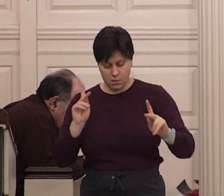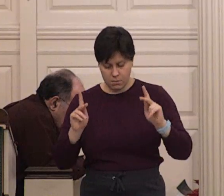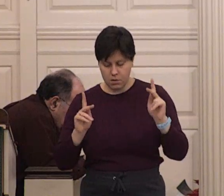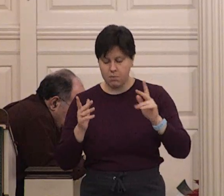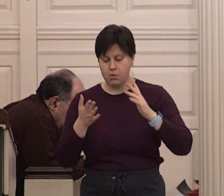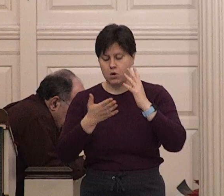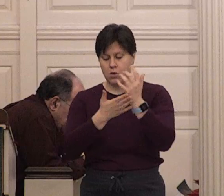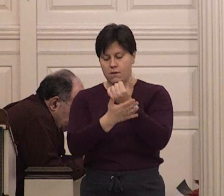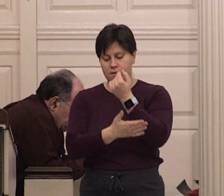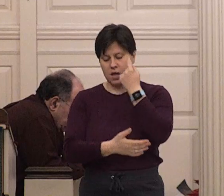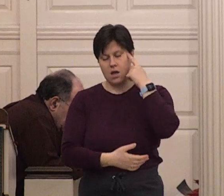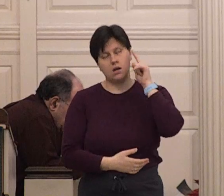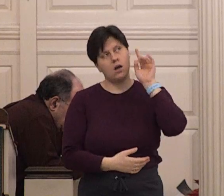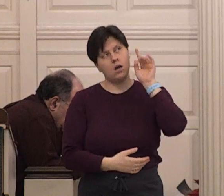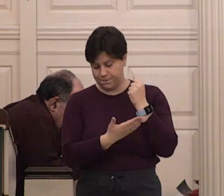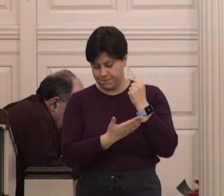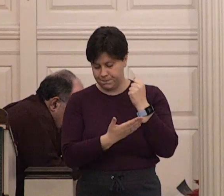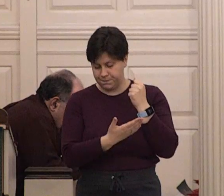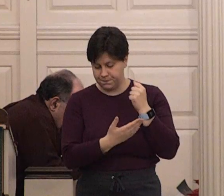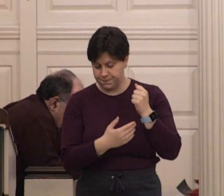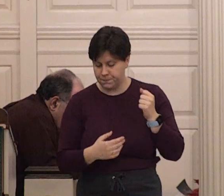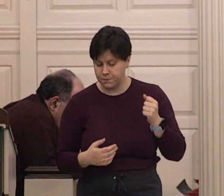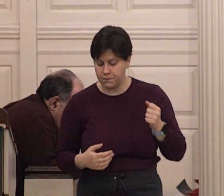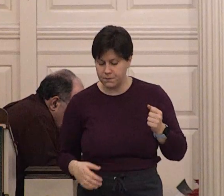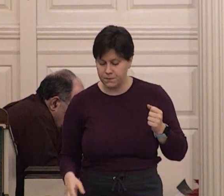you have gained for your own.